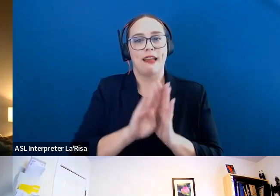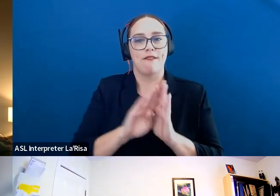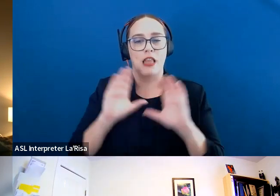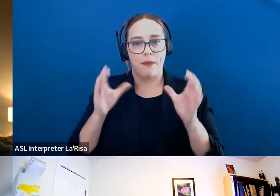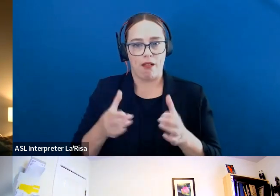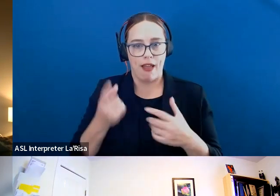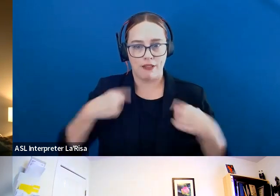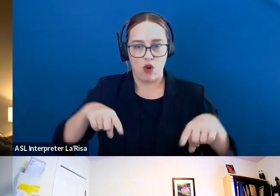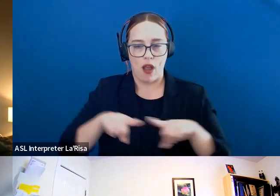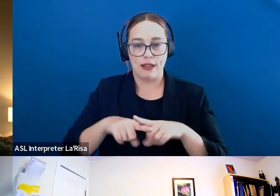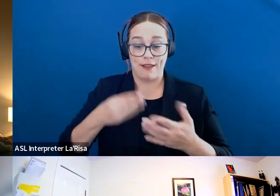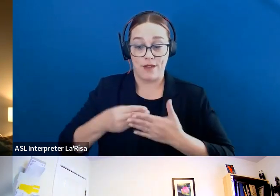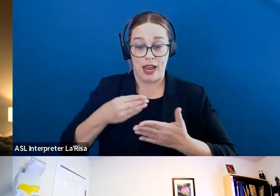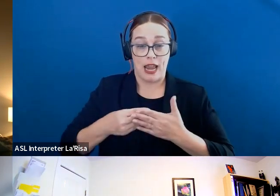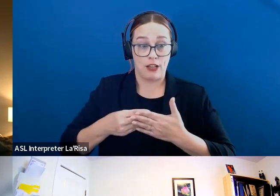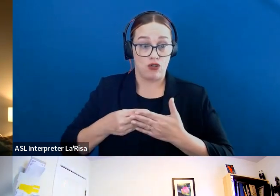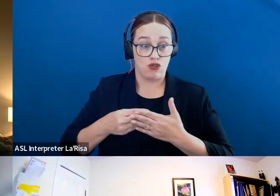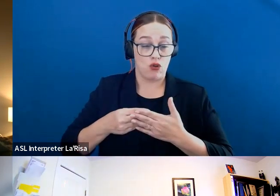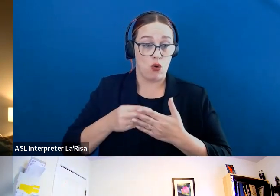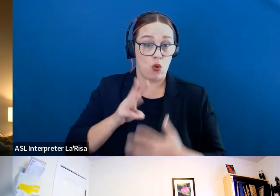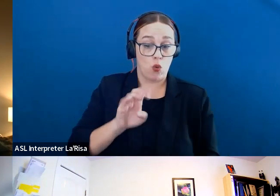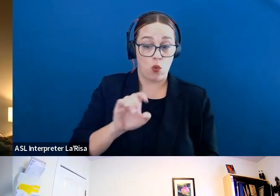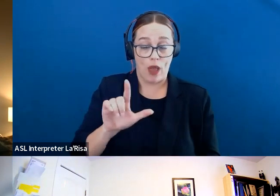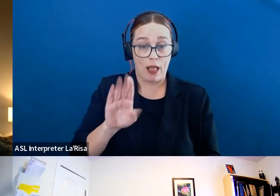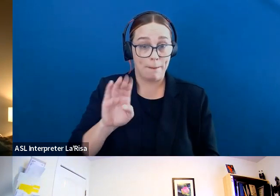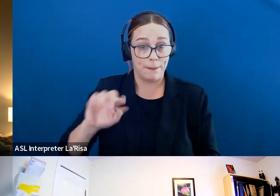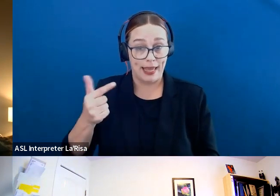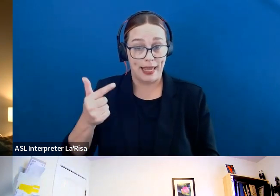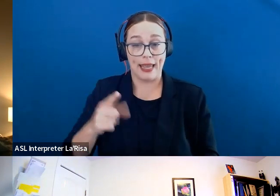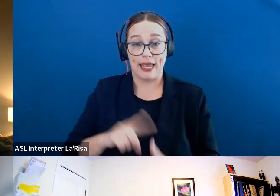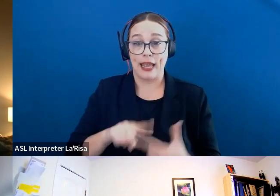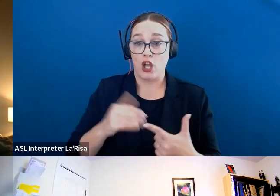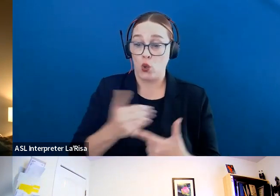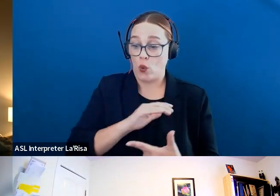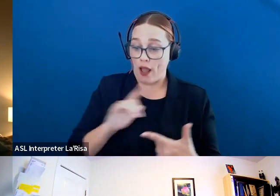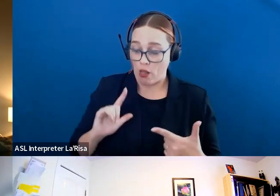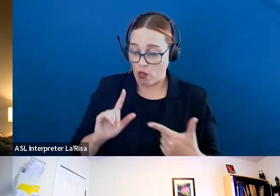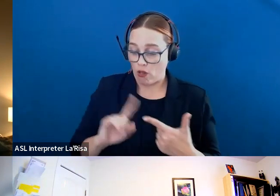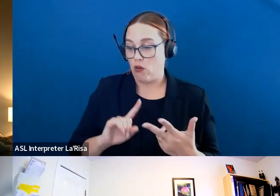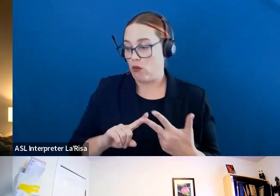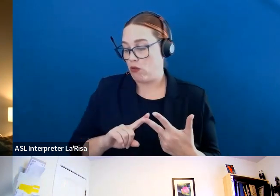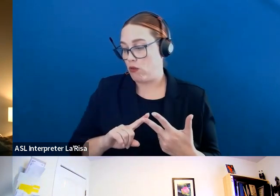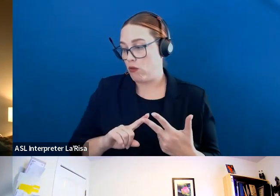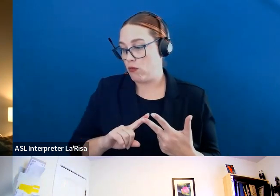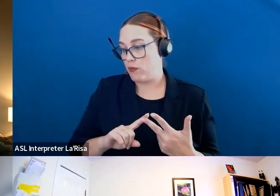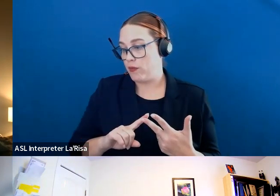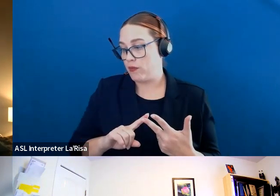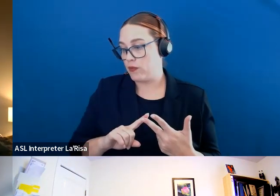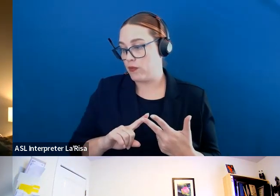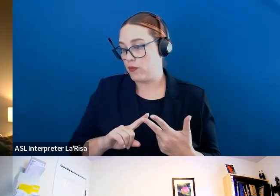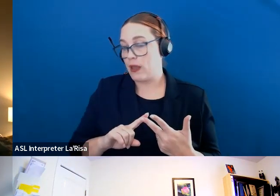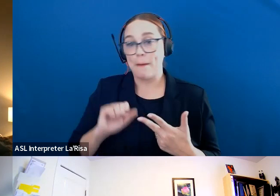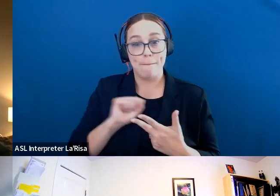financial well-being. We have one focused on DD councils. We have one focused on partnering with